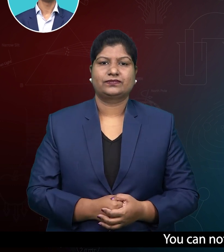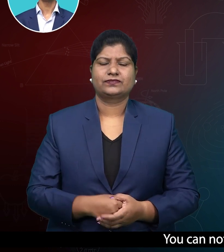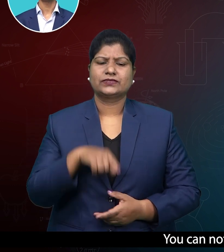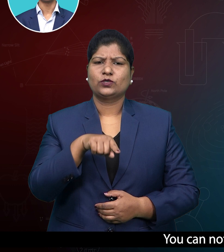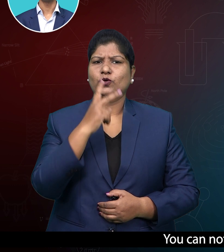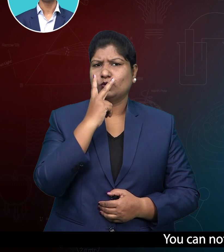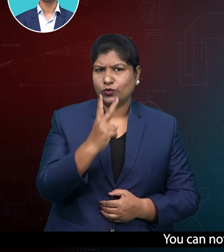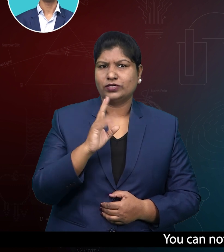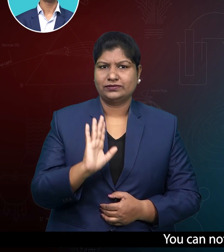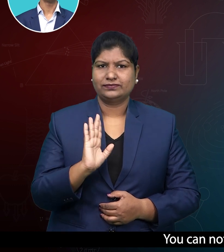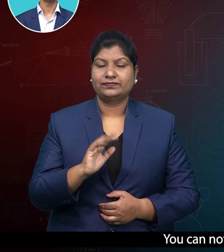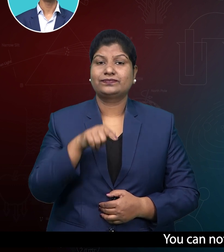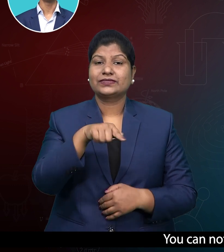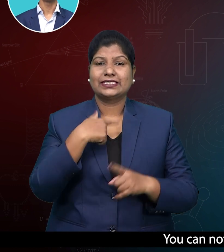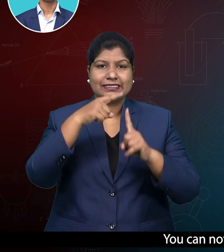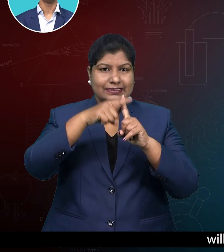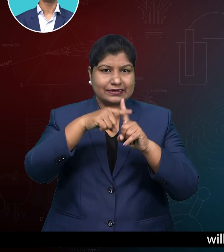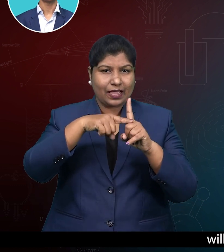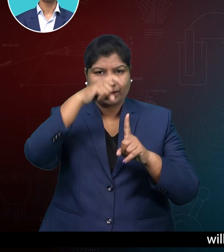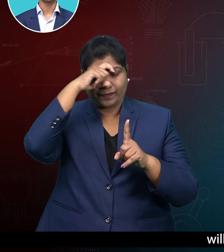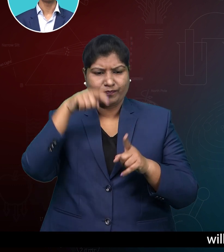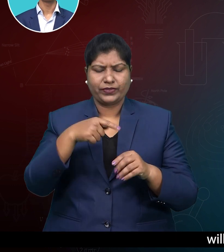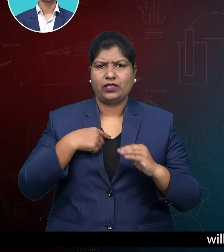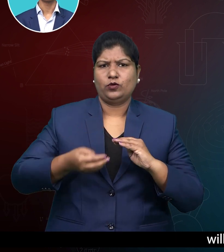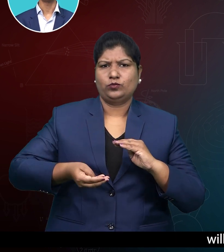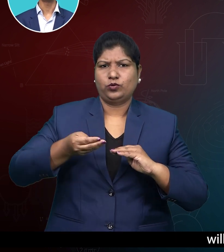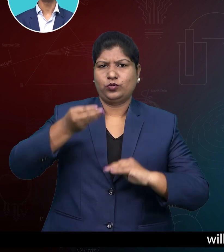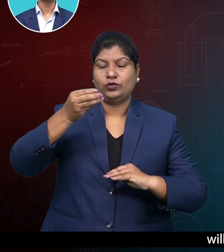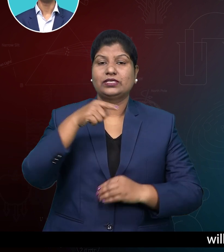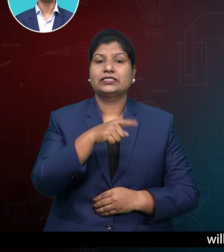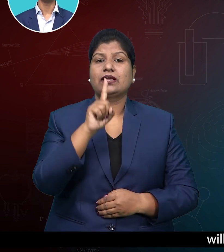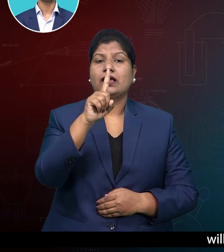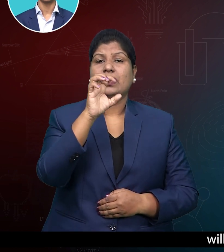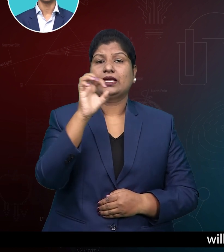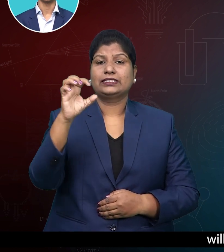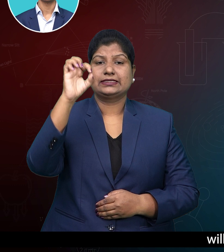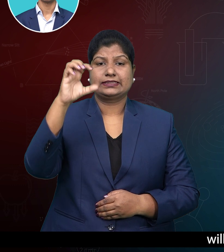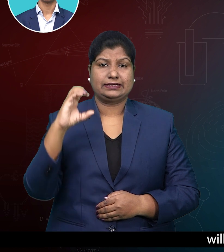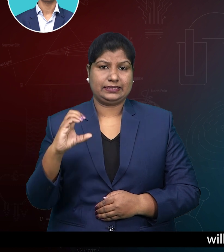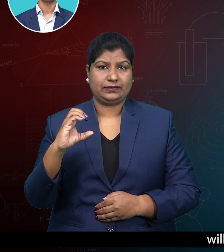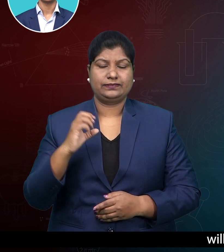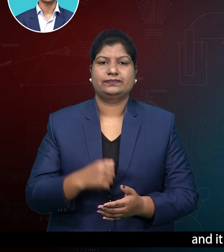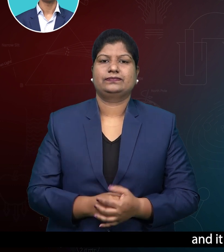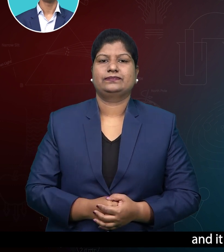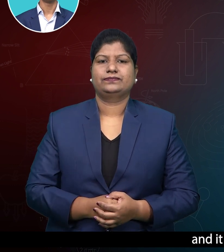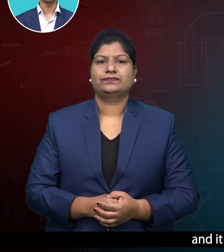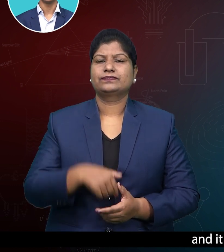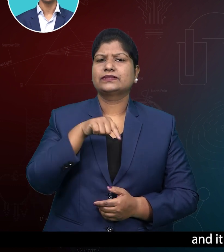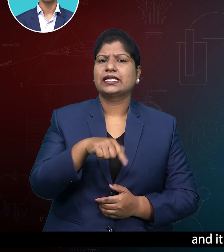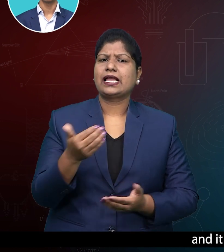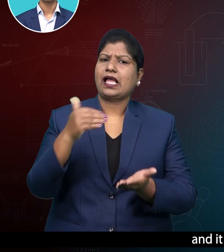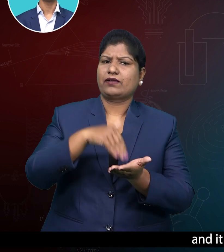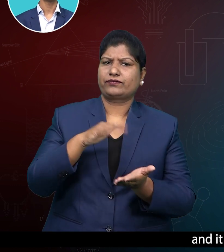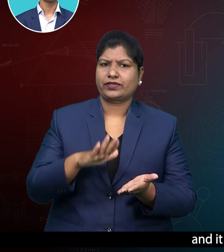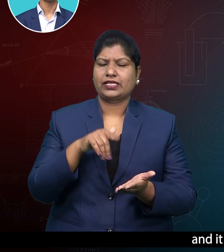You can notice that the temperature will rise up to 100 degrees Celsius and it will